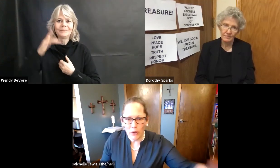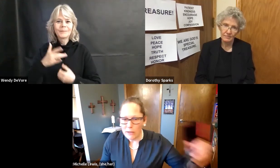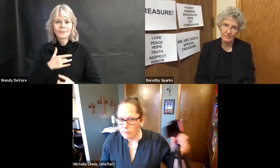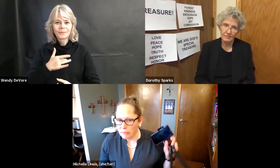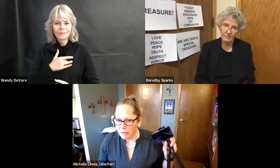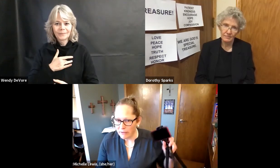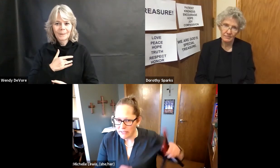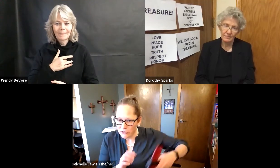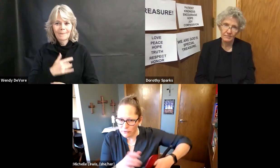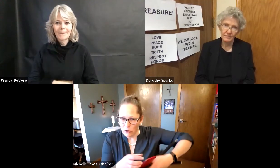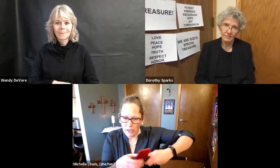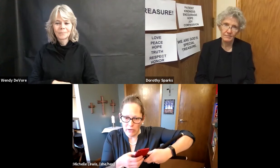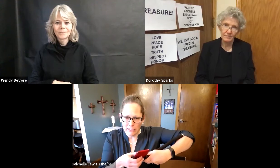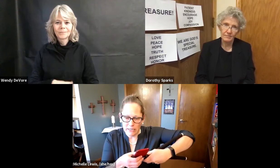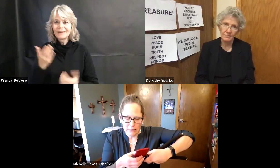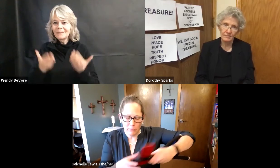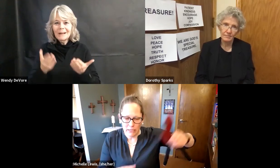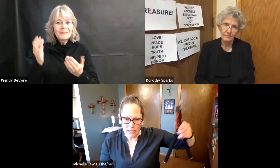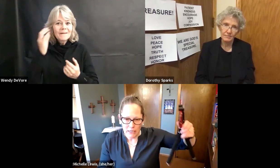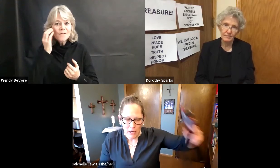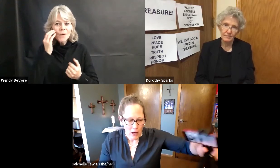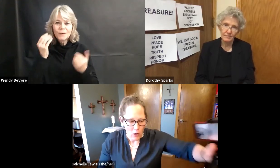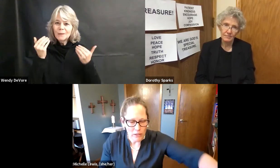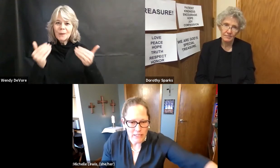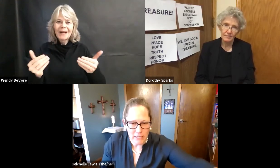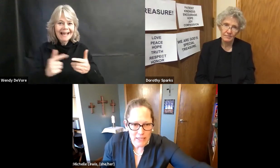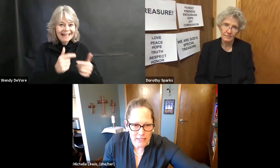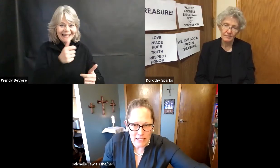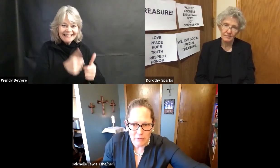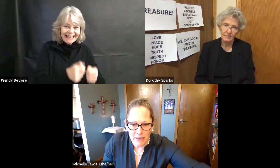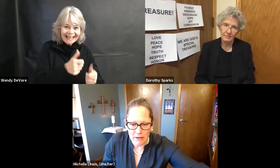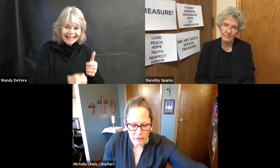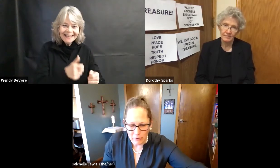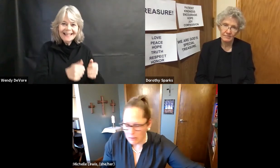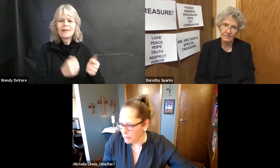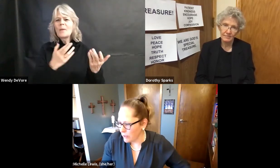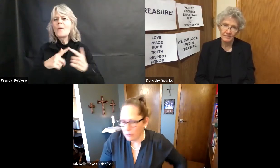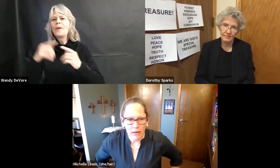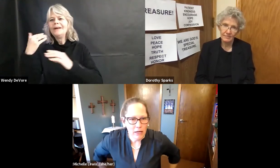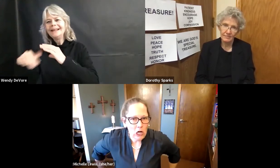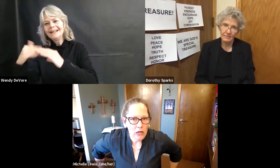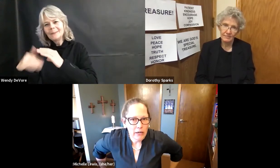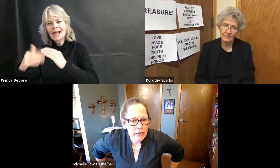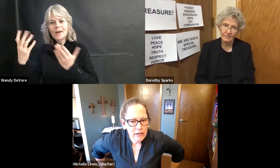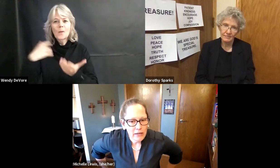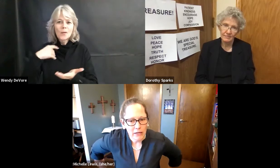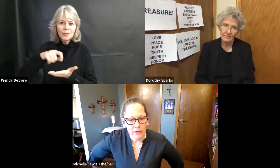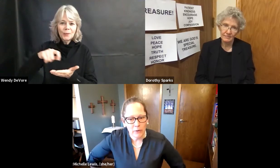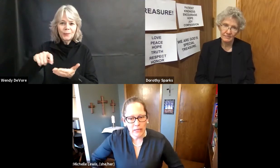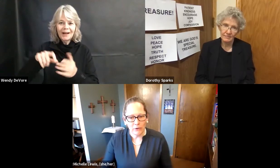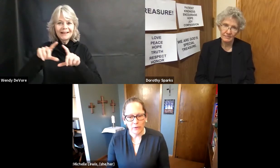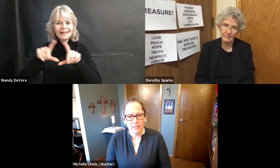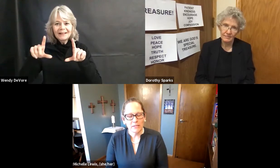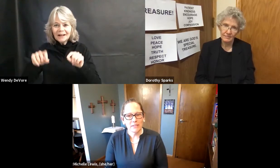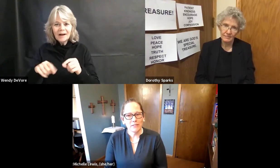so maybe you have to get your phone out and text somebody, or send an email, or maybe you want to write a card, a